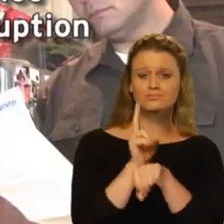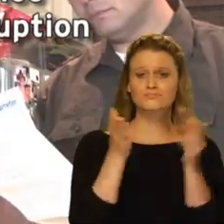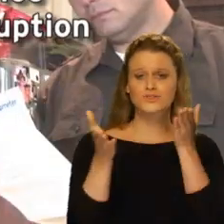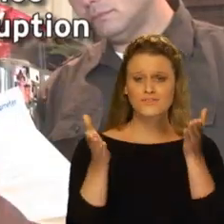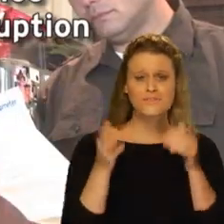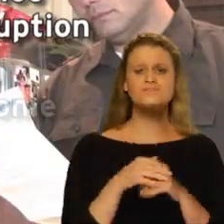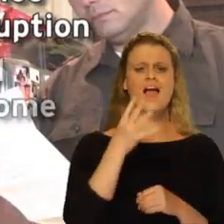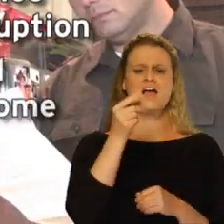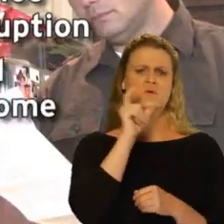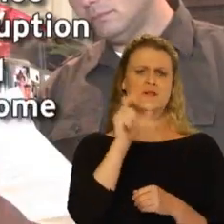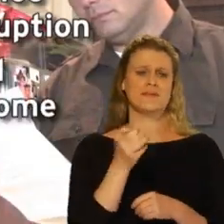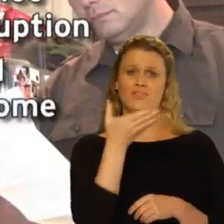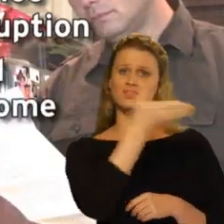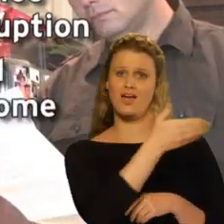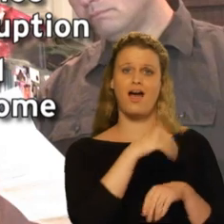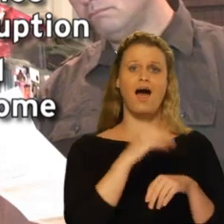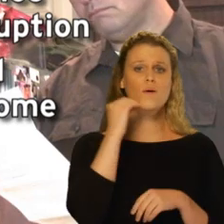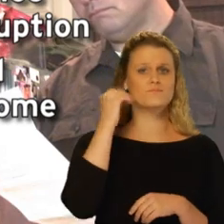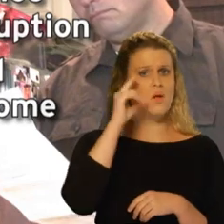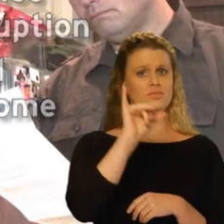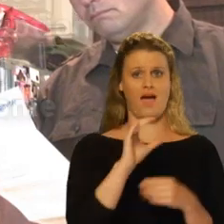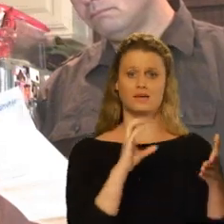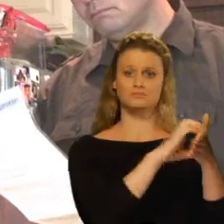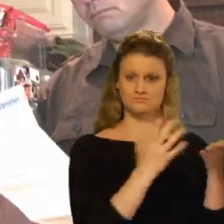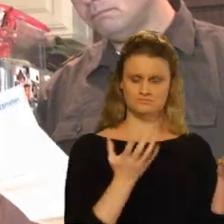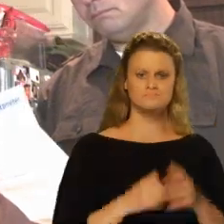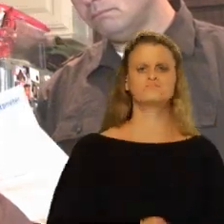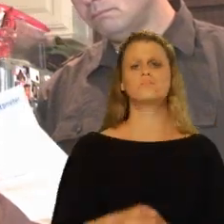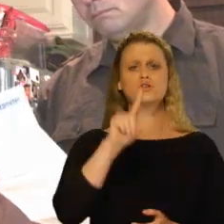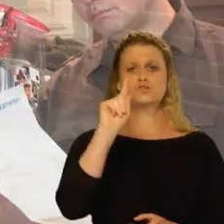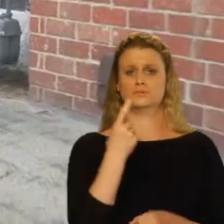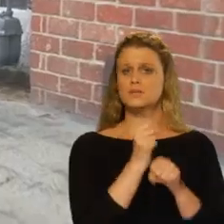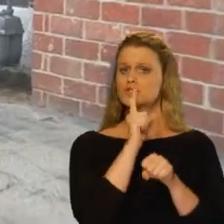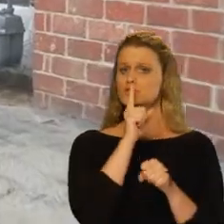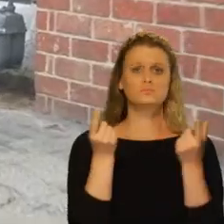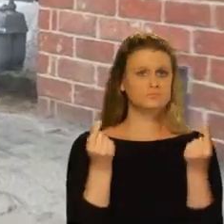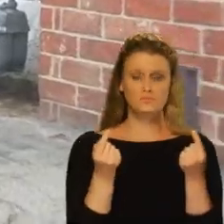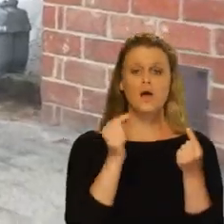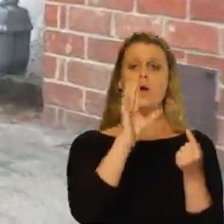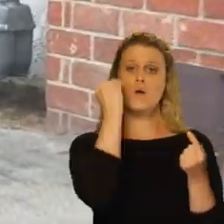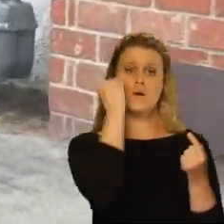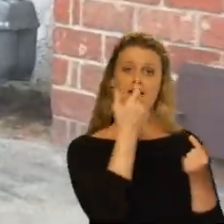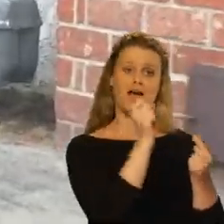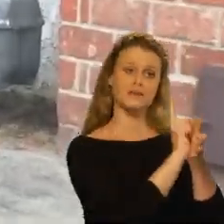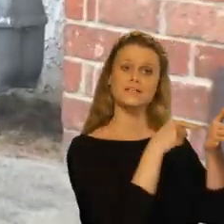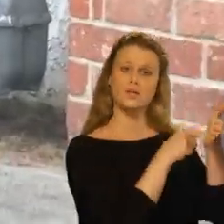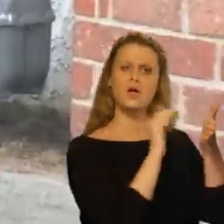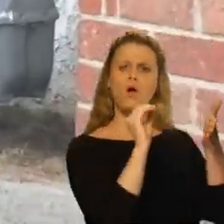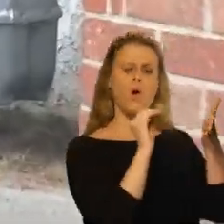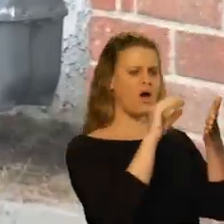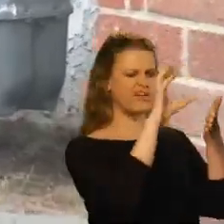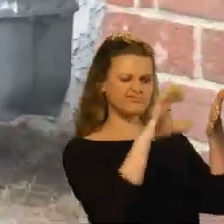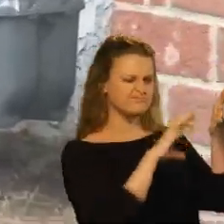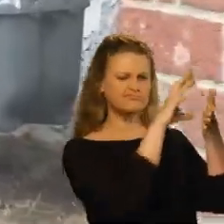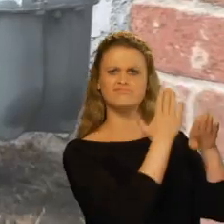service and you won't need to be at home for the installation. You only need to provide clear access to the gas meter.